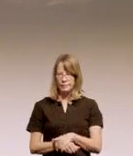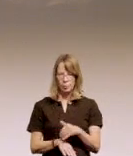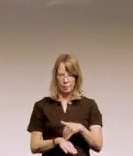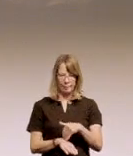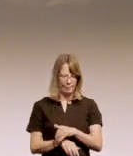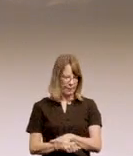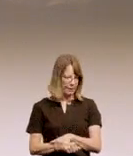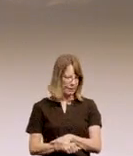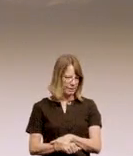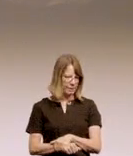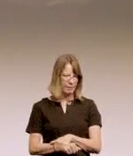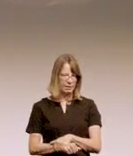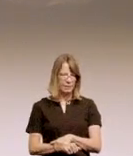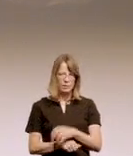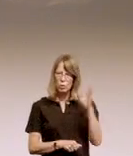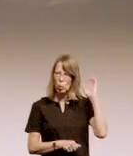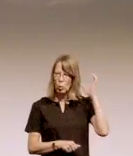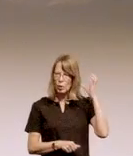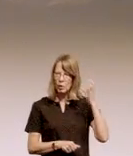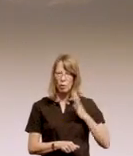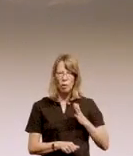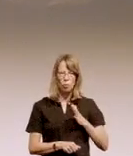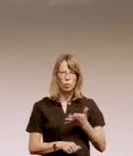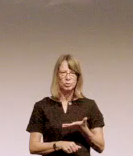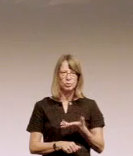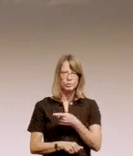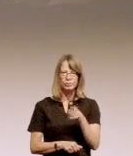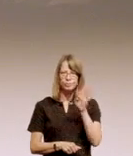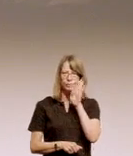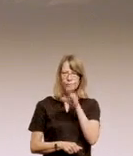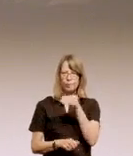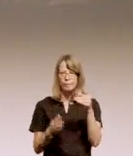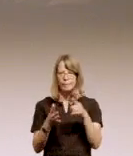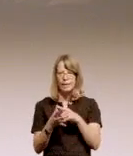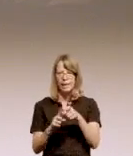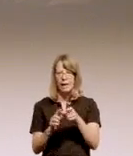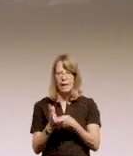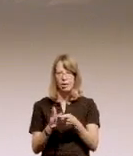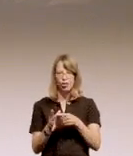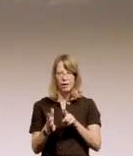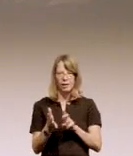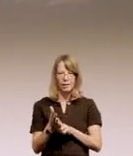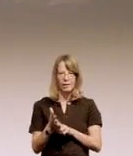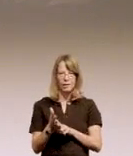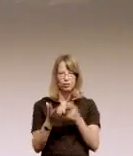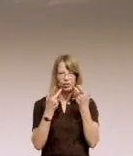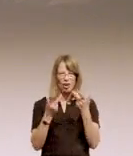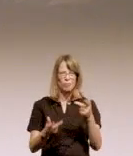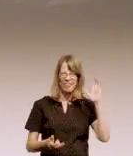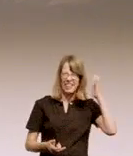There's an audio clip that I want to play by Adrian, and it really exemplifies this. So the audio's not great though.